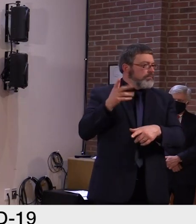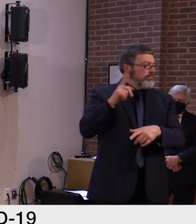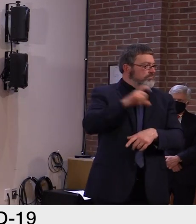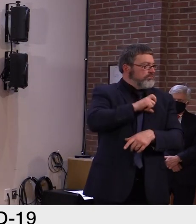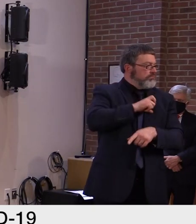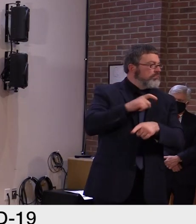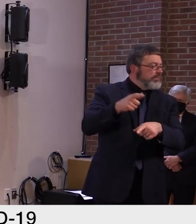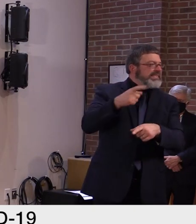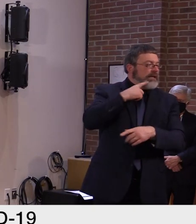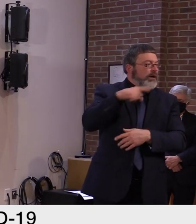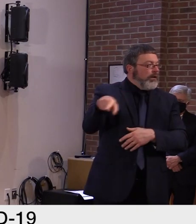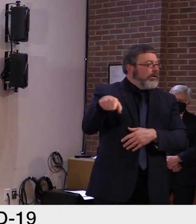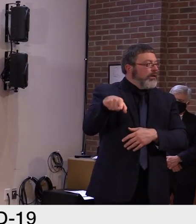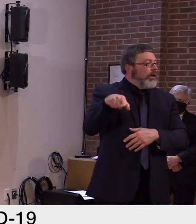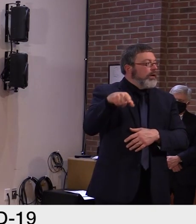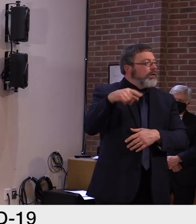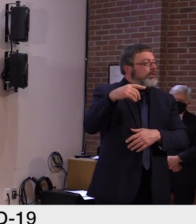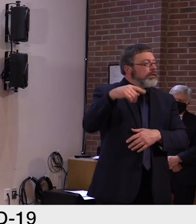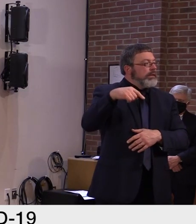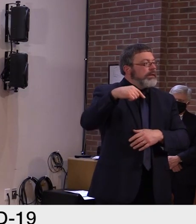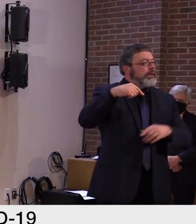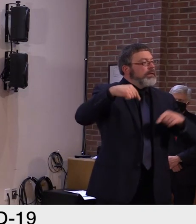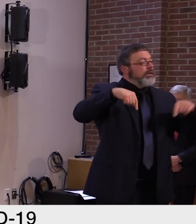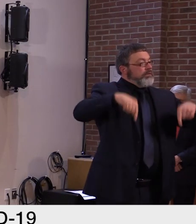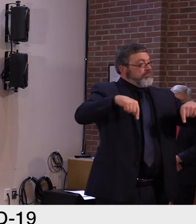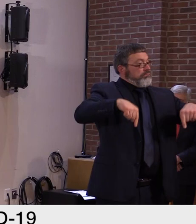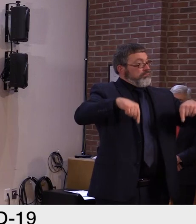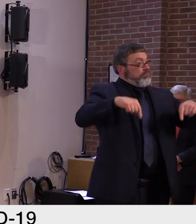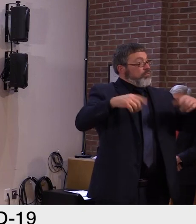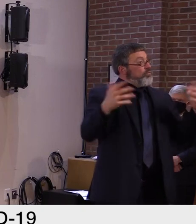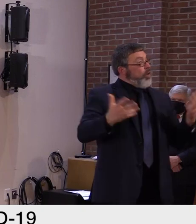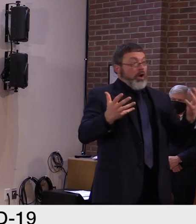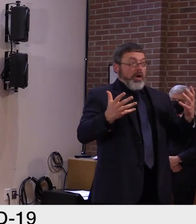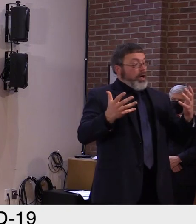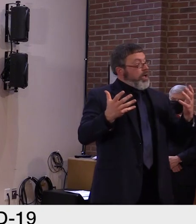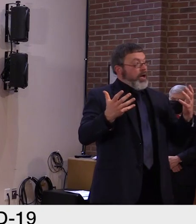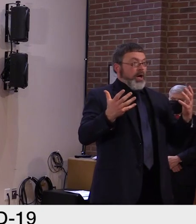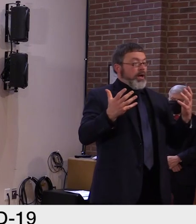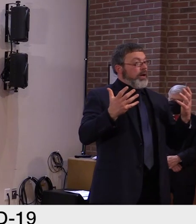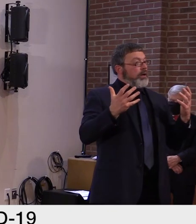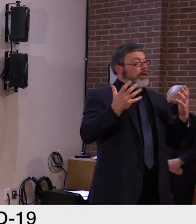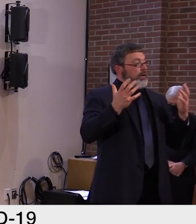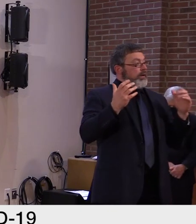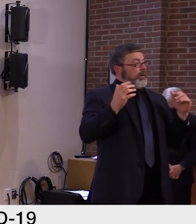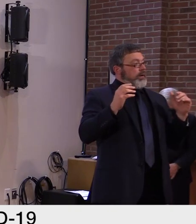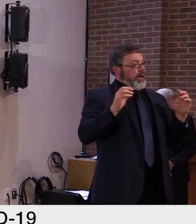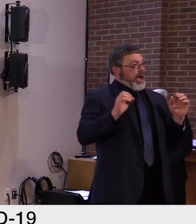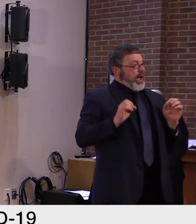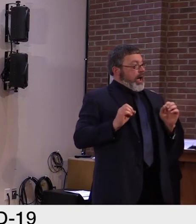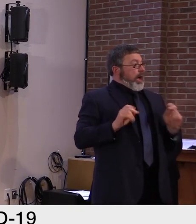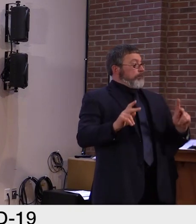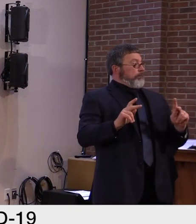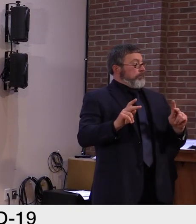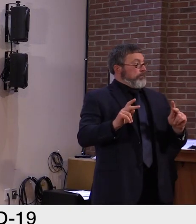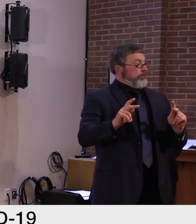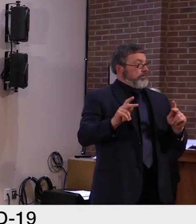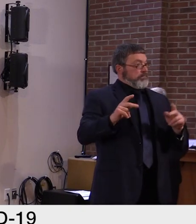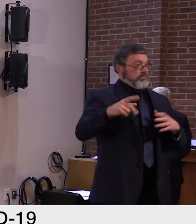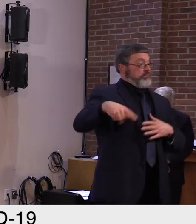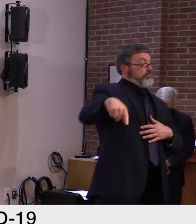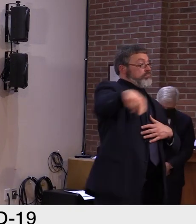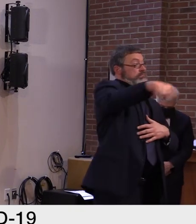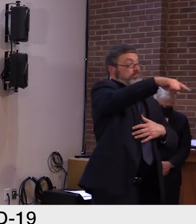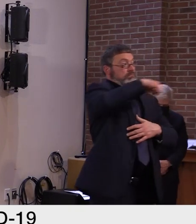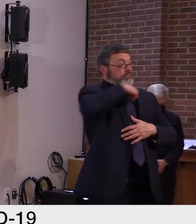that we are starting today going out and doing compliance assessments at a variety of businesses, and I think